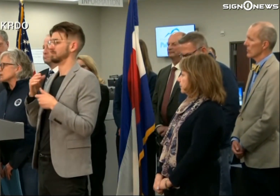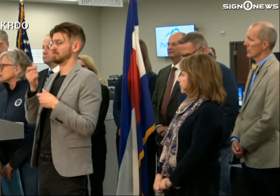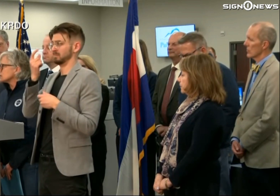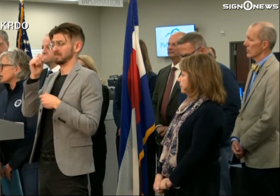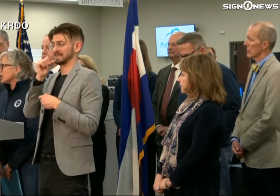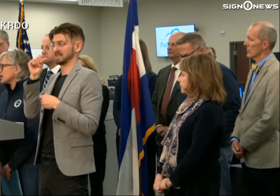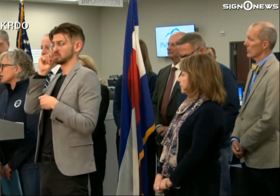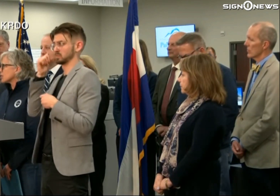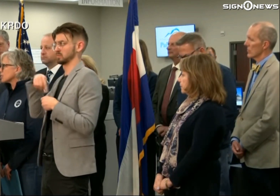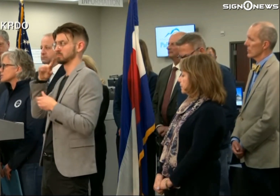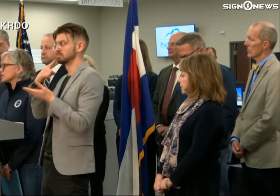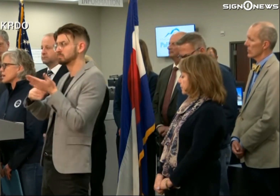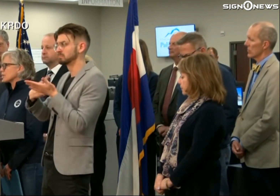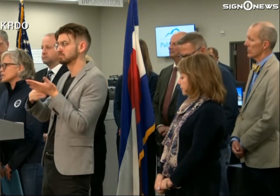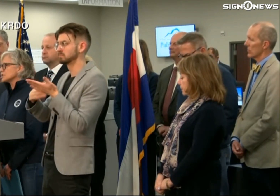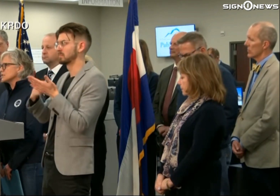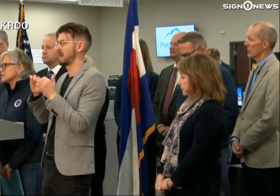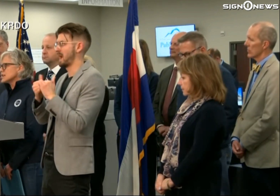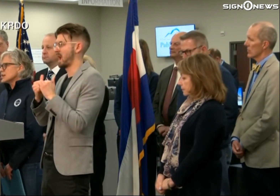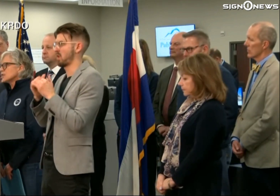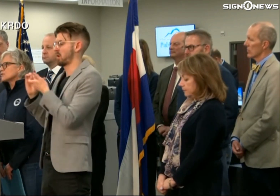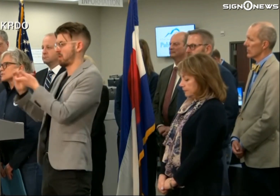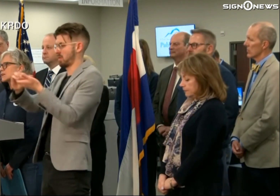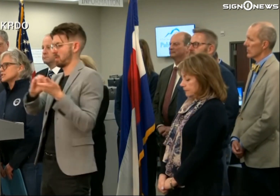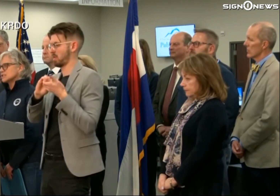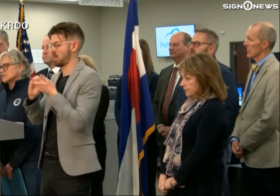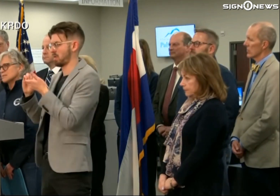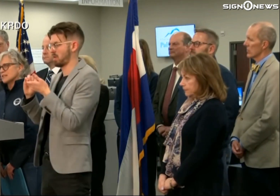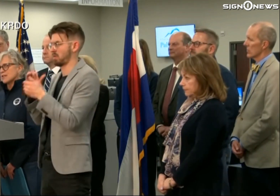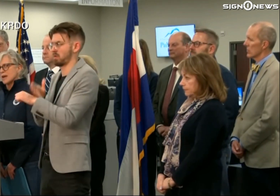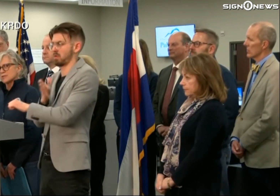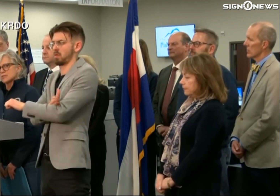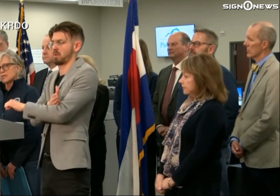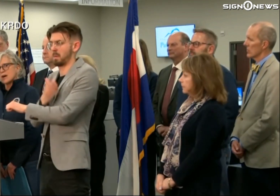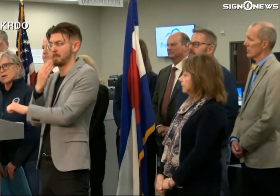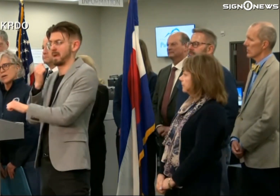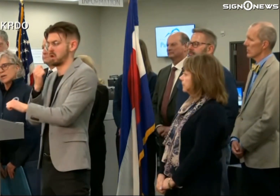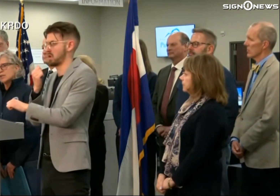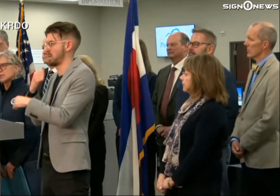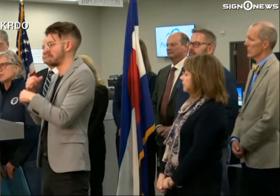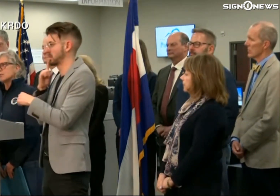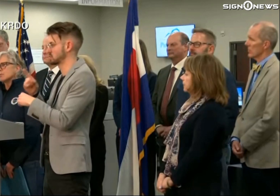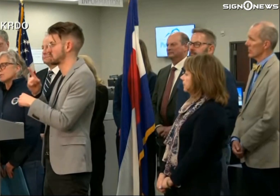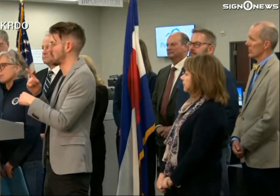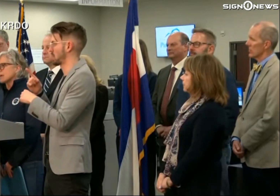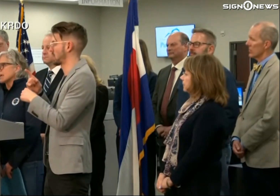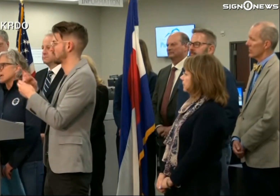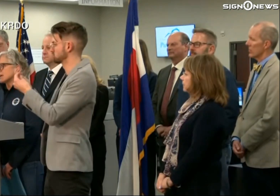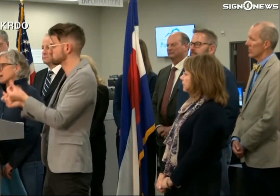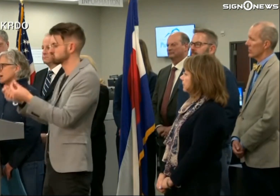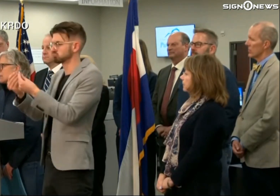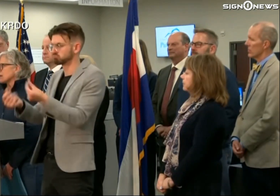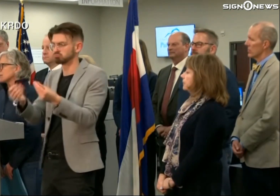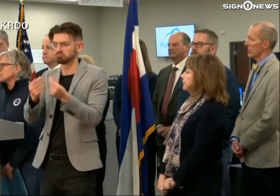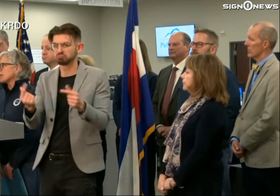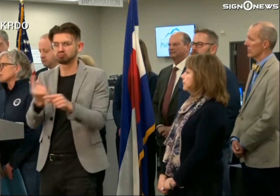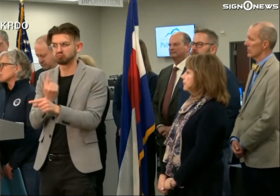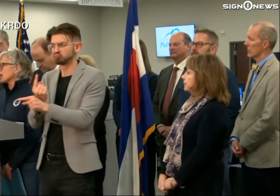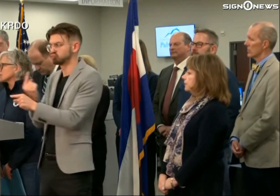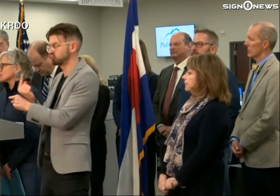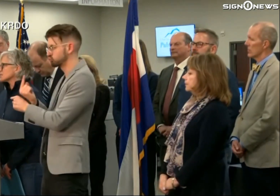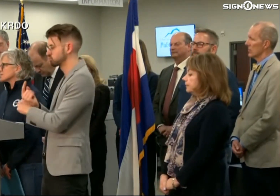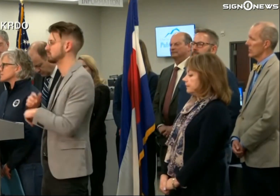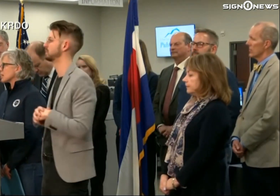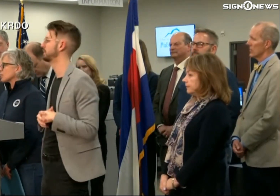to build upon those collaborations, those relationships that are now strong, to begin